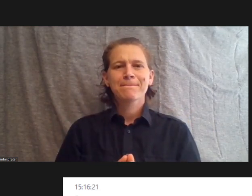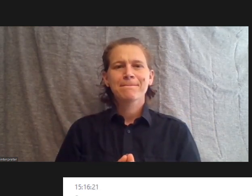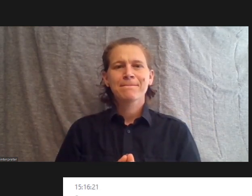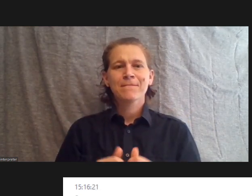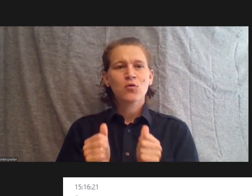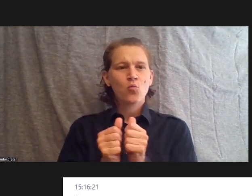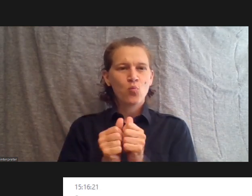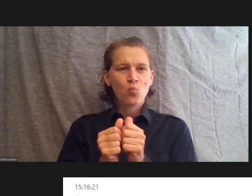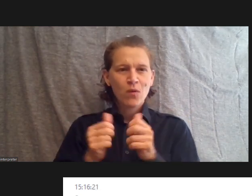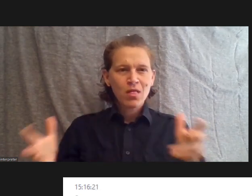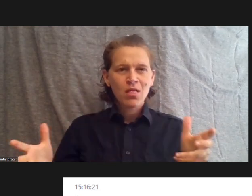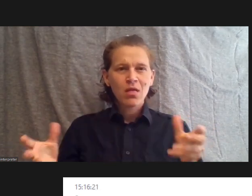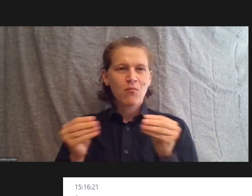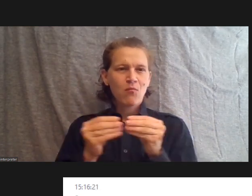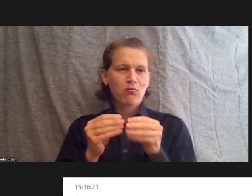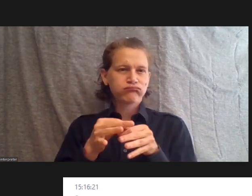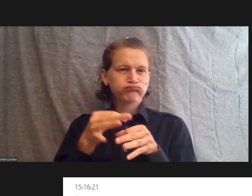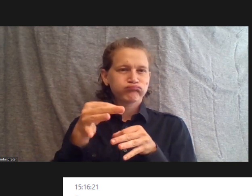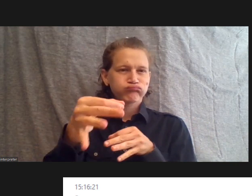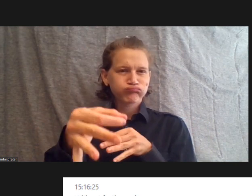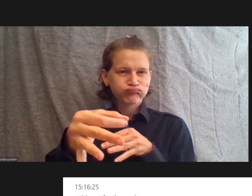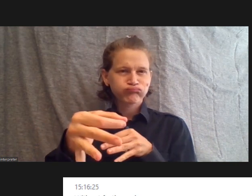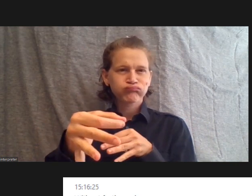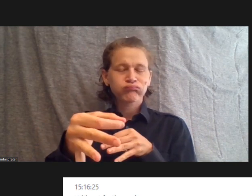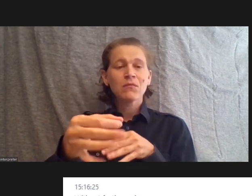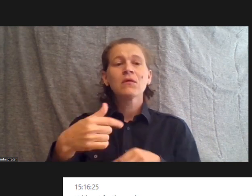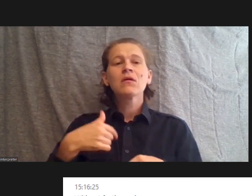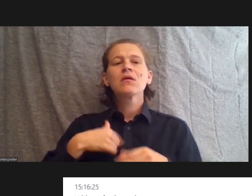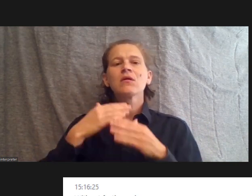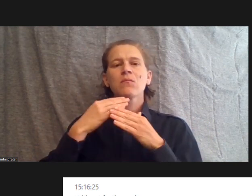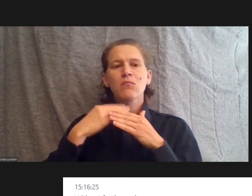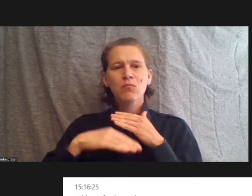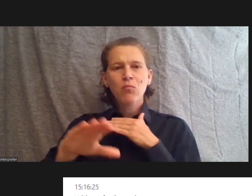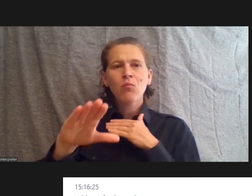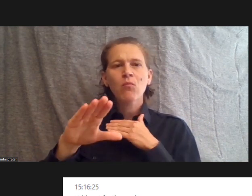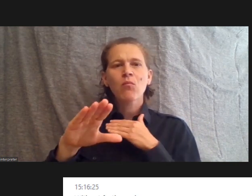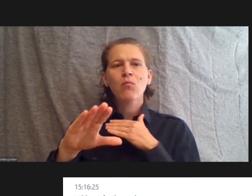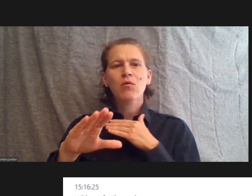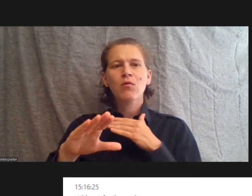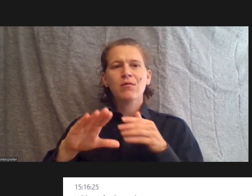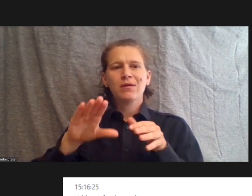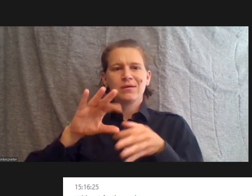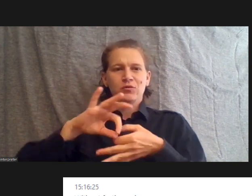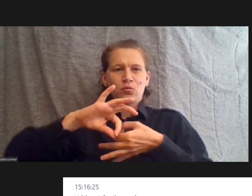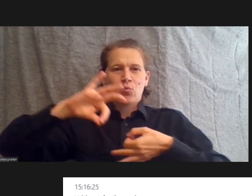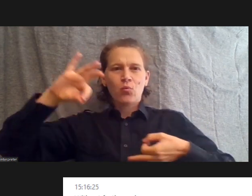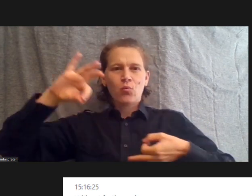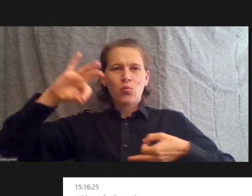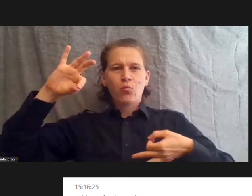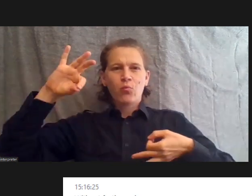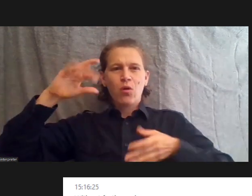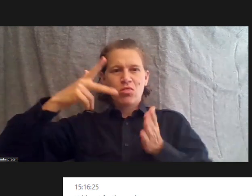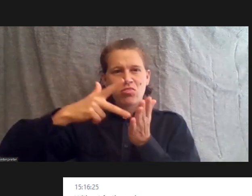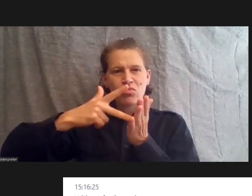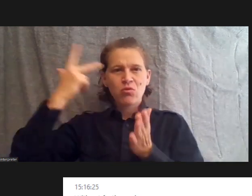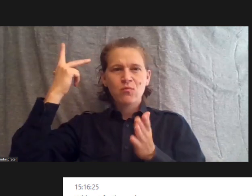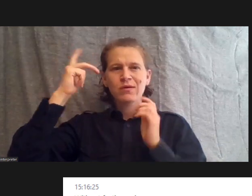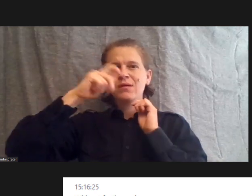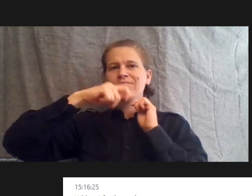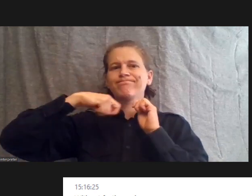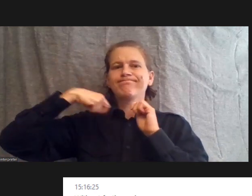without further ado, I was born with my umbilical cord wrapped 3 times around my